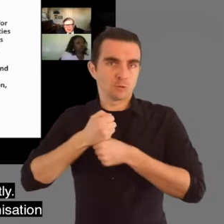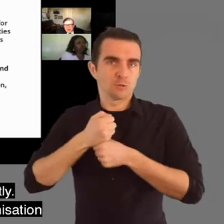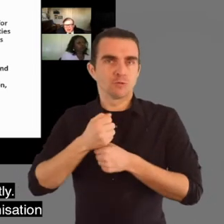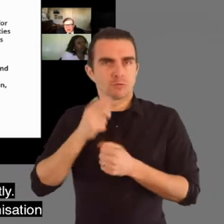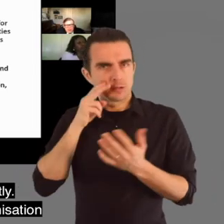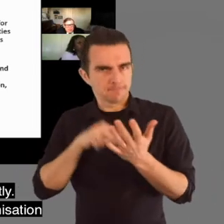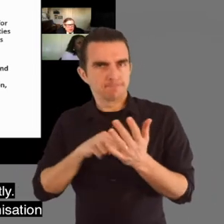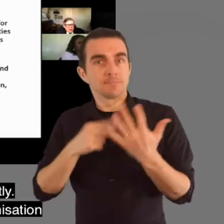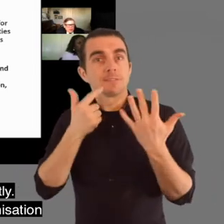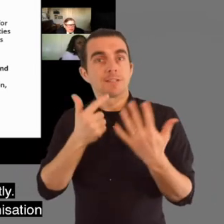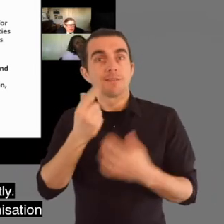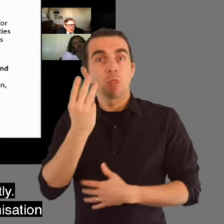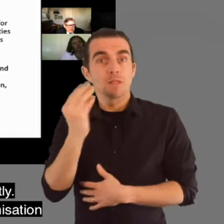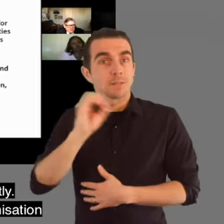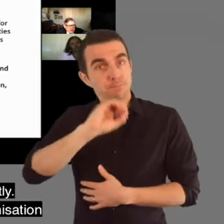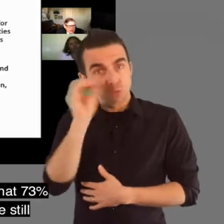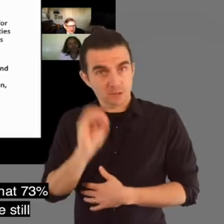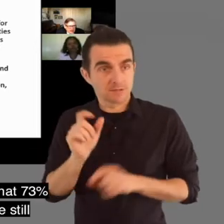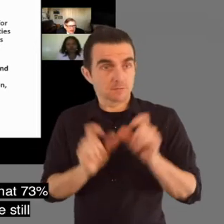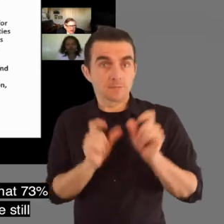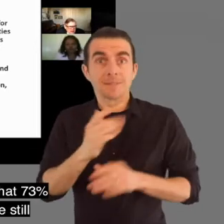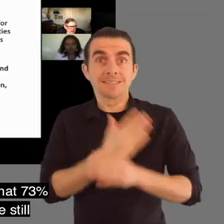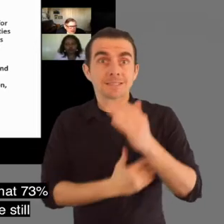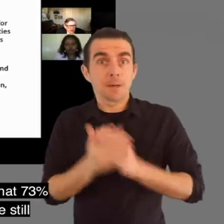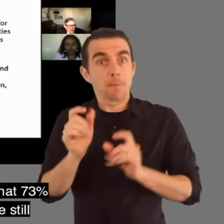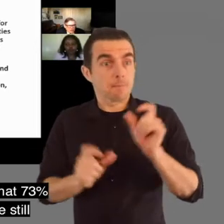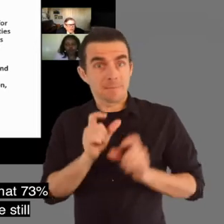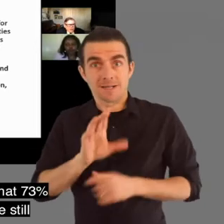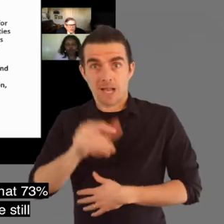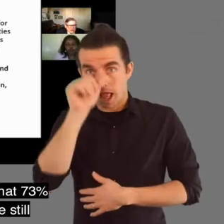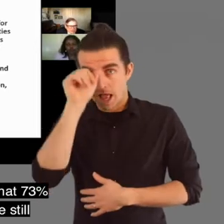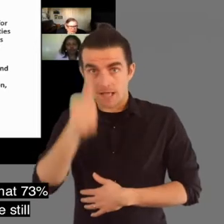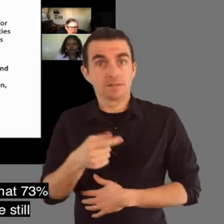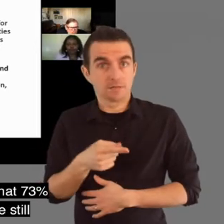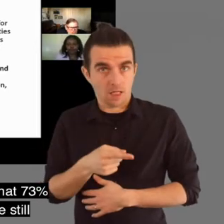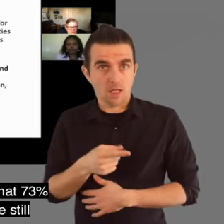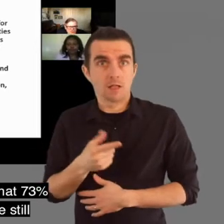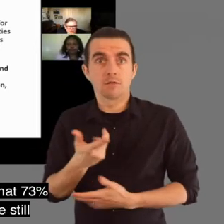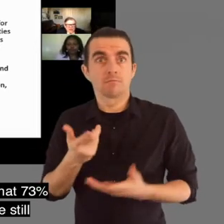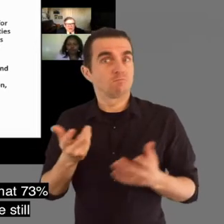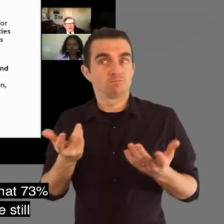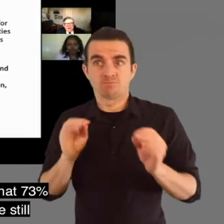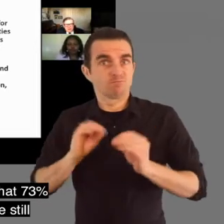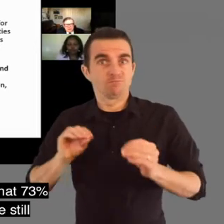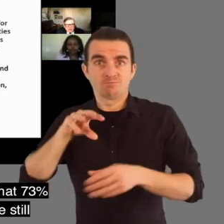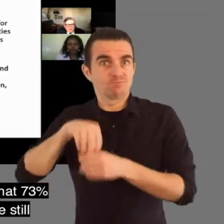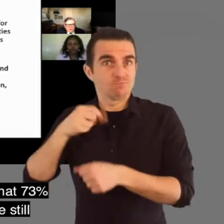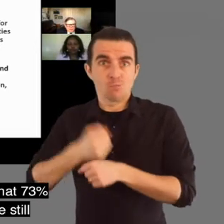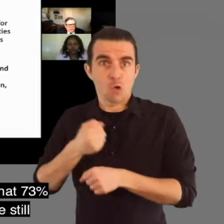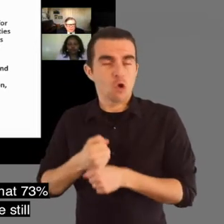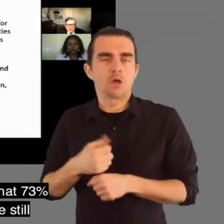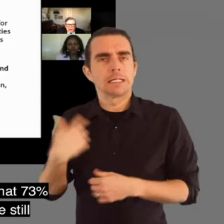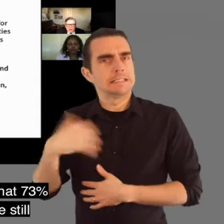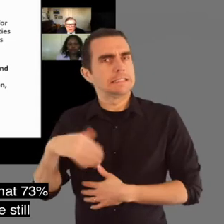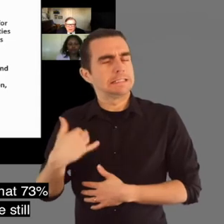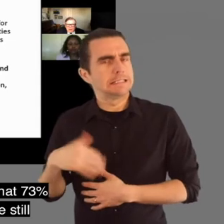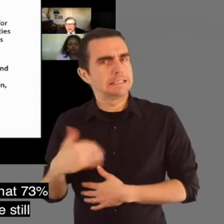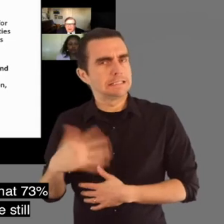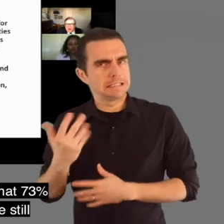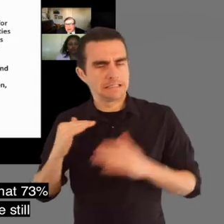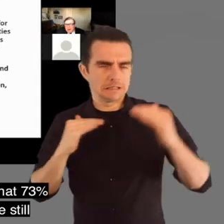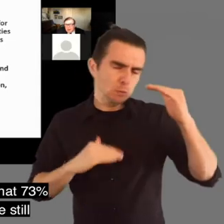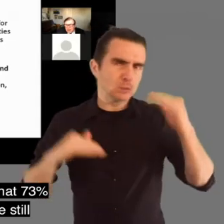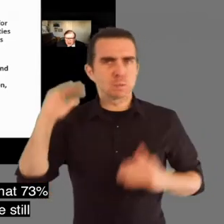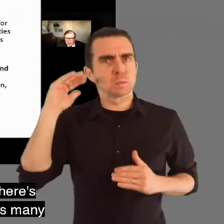The International Labour Organization back in 10 years ago reported that 73% of disabled people in